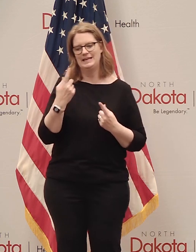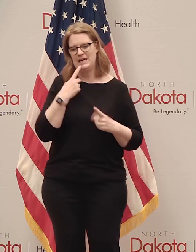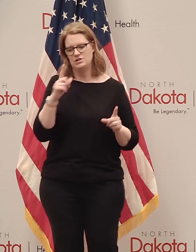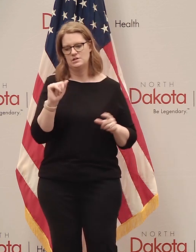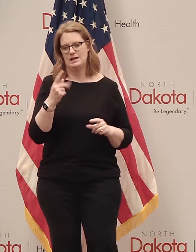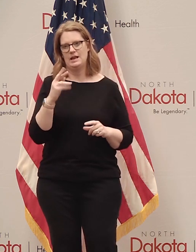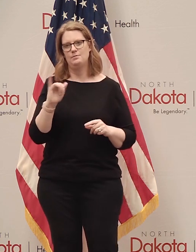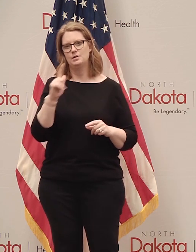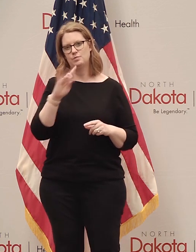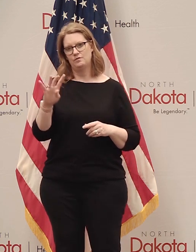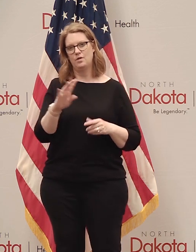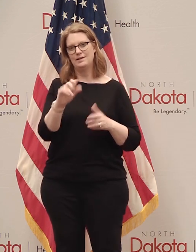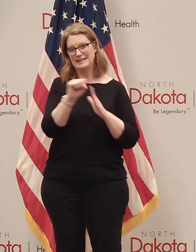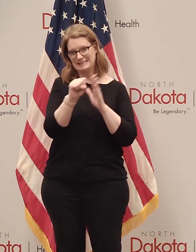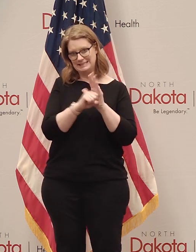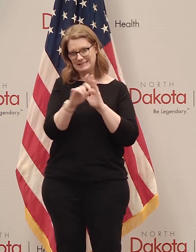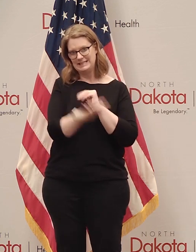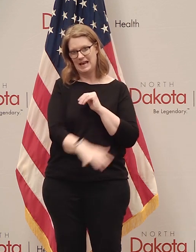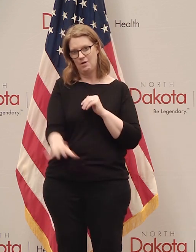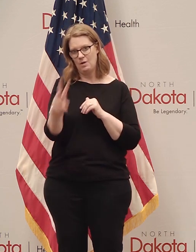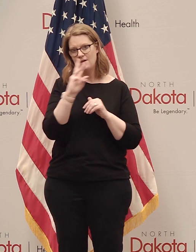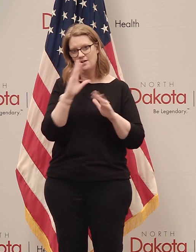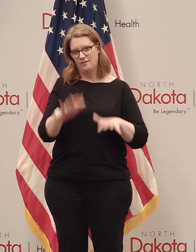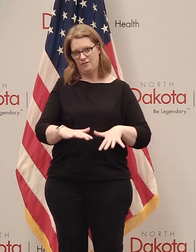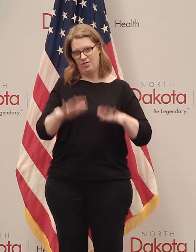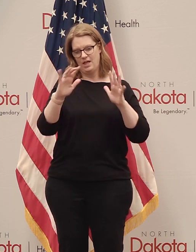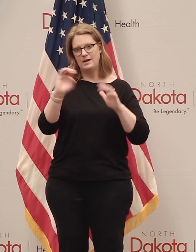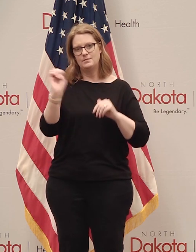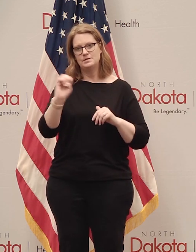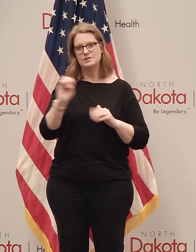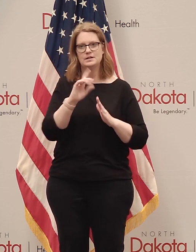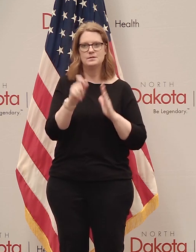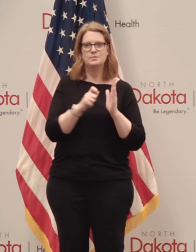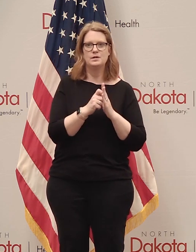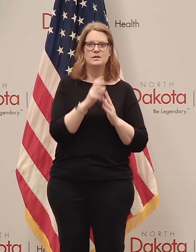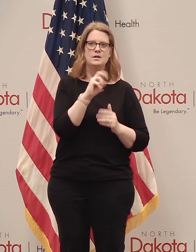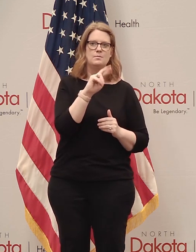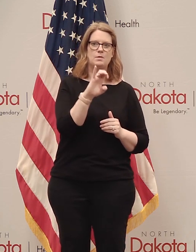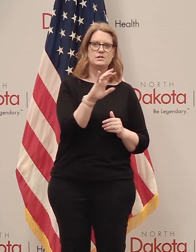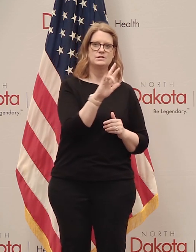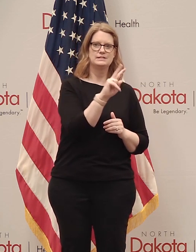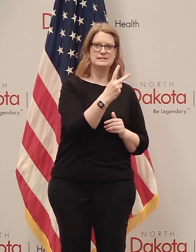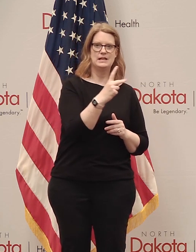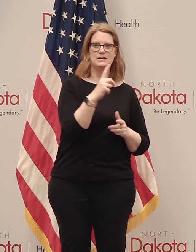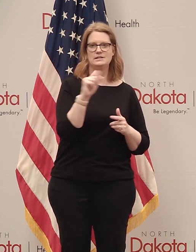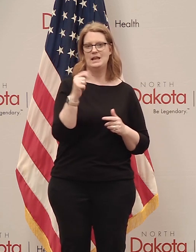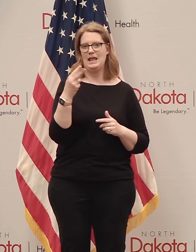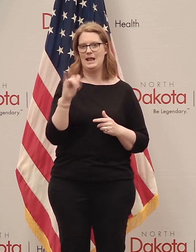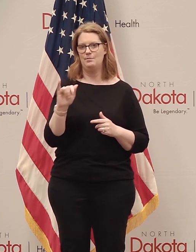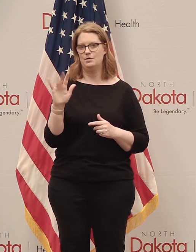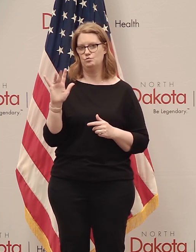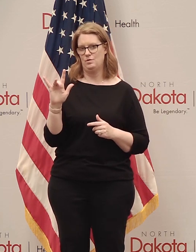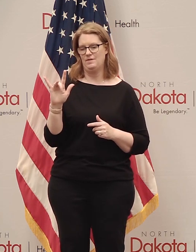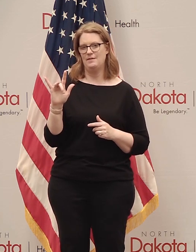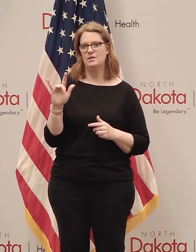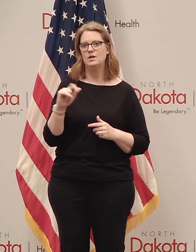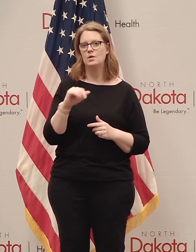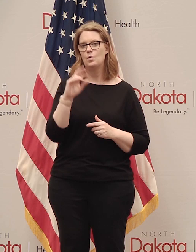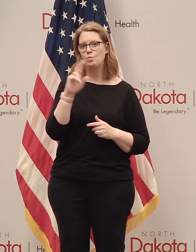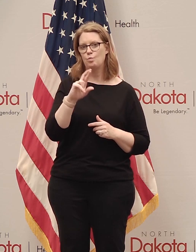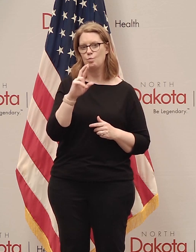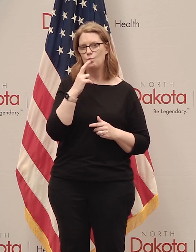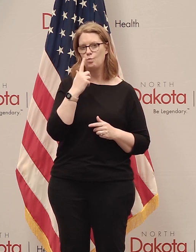declaring a statewide flood emergency. This covers the period from March 2nd to April 25th, when the Red